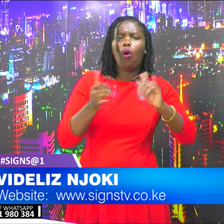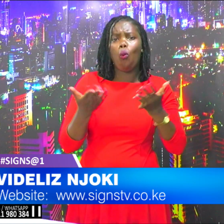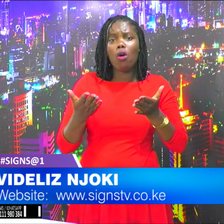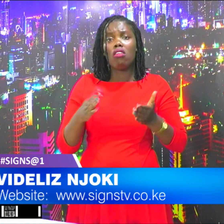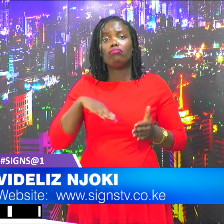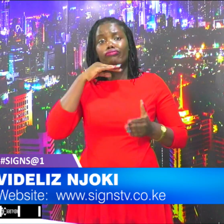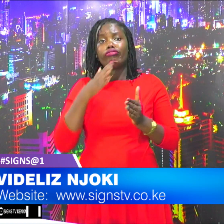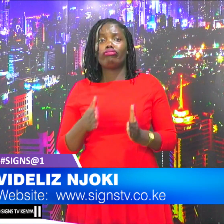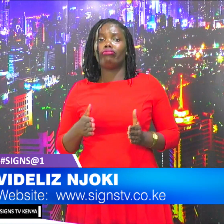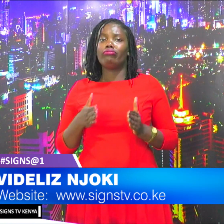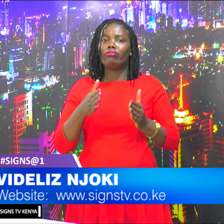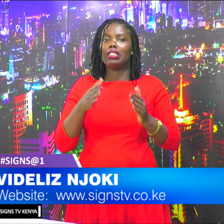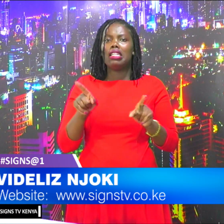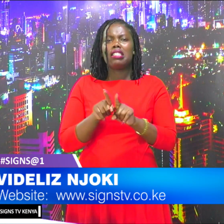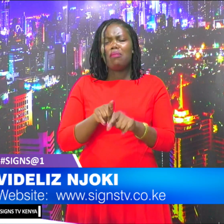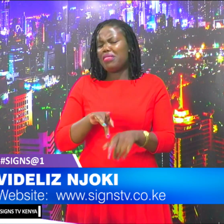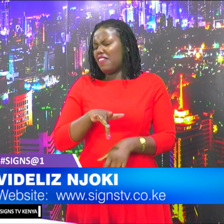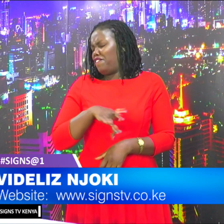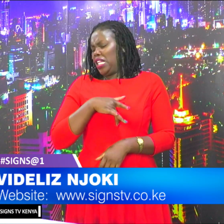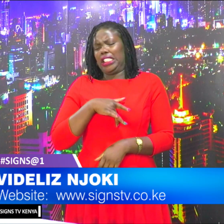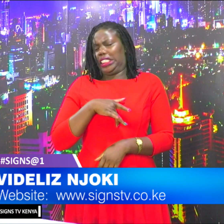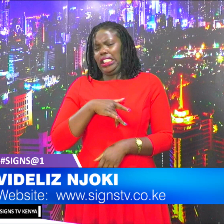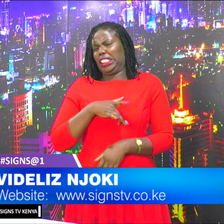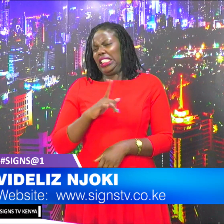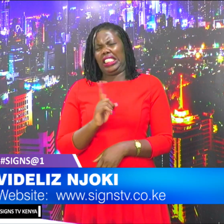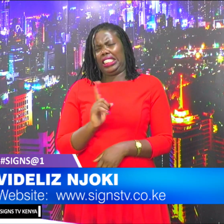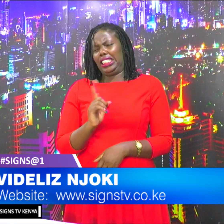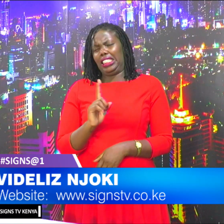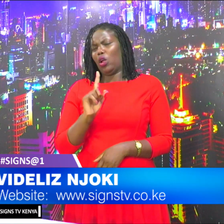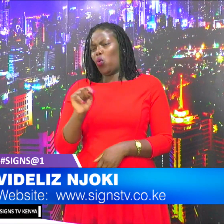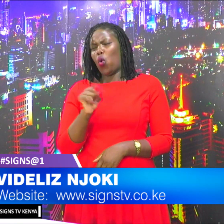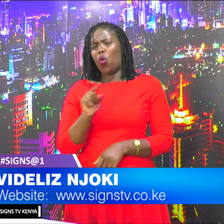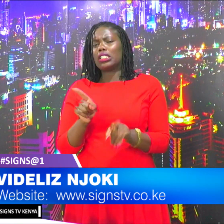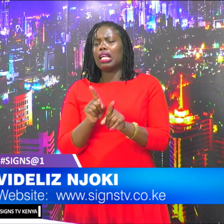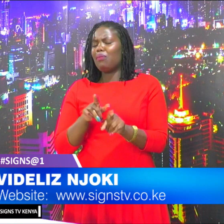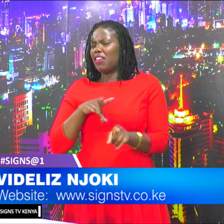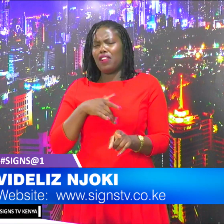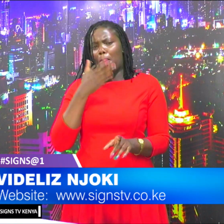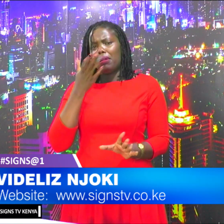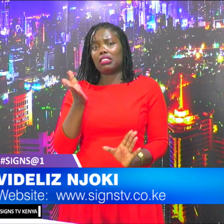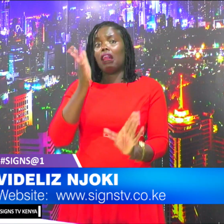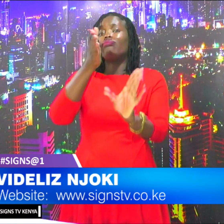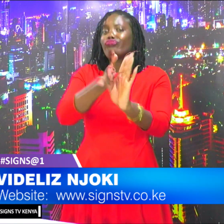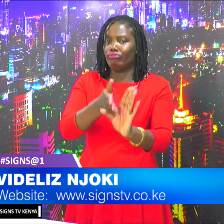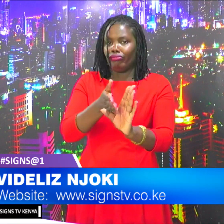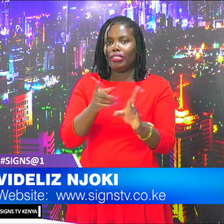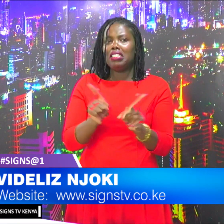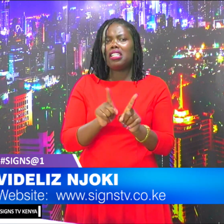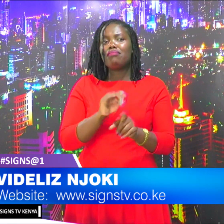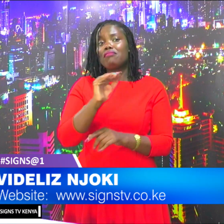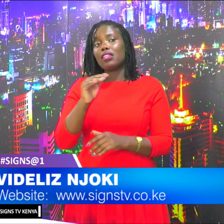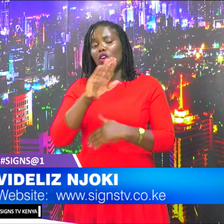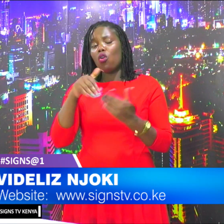the body of the deceased had overstayed in the mortuary and that they felt it was important